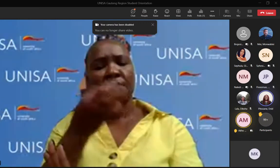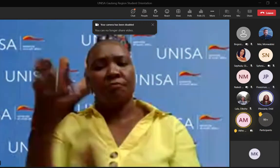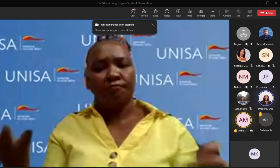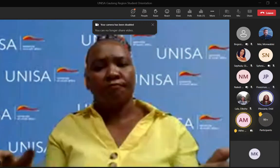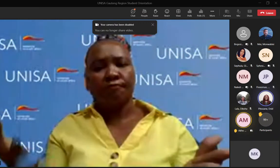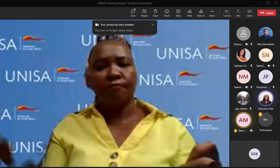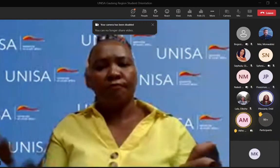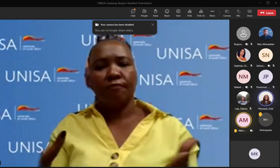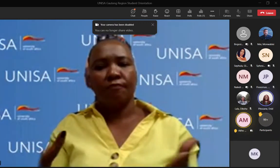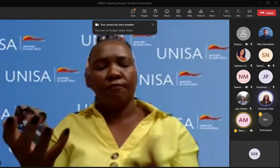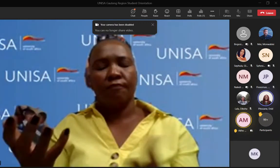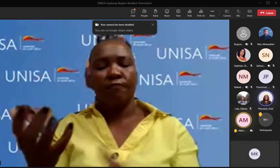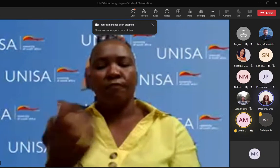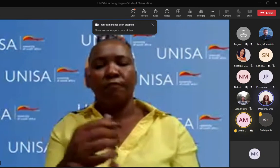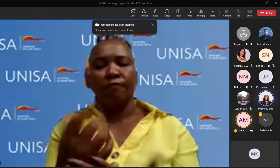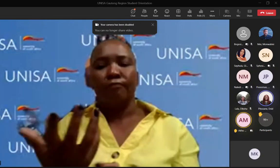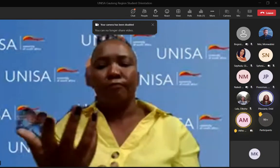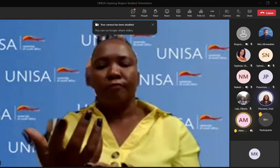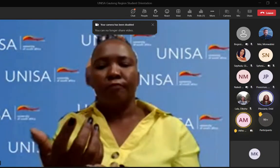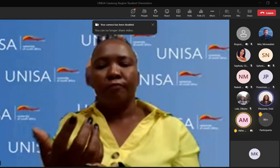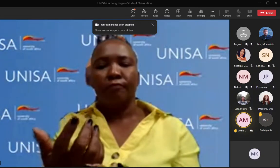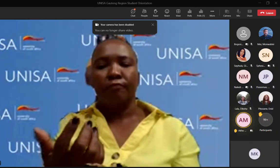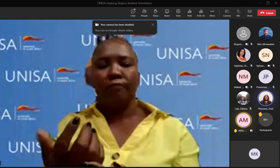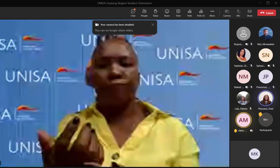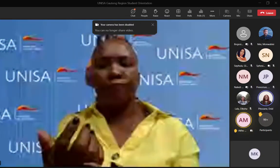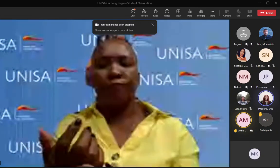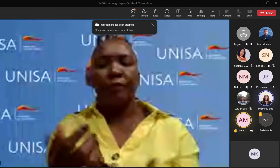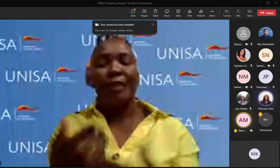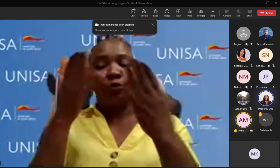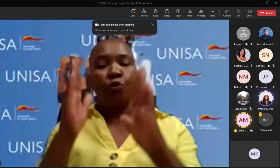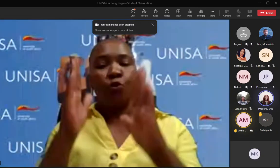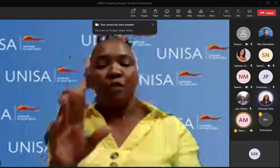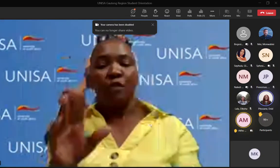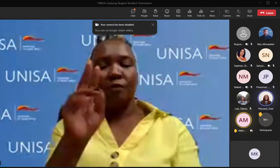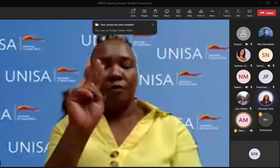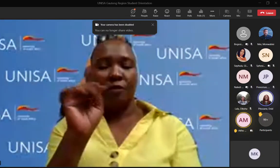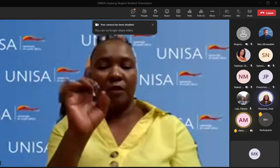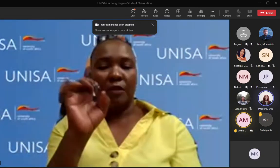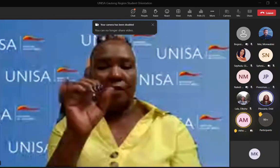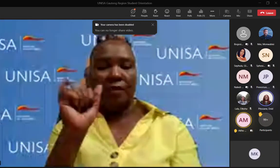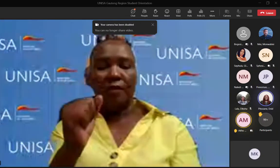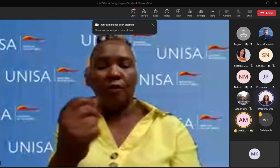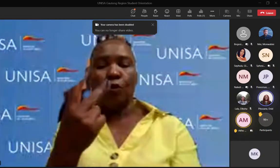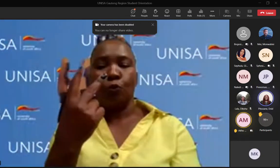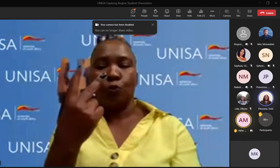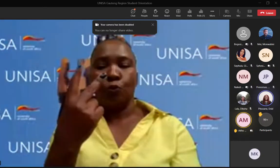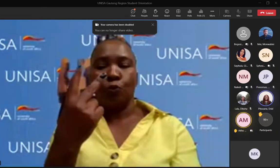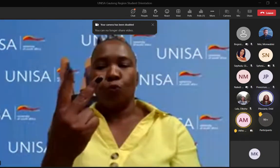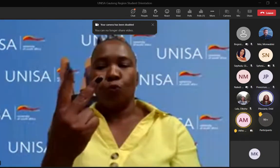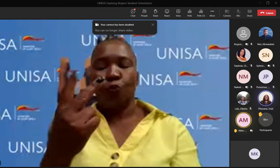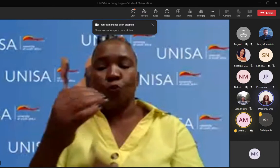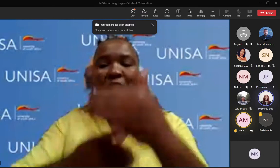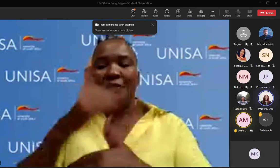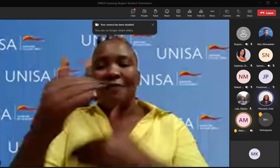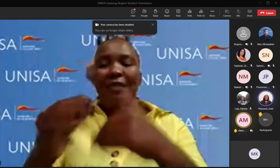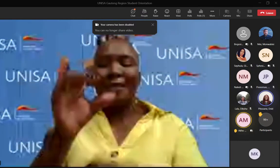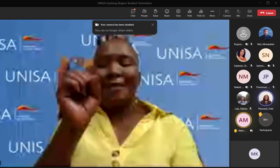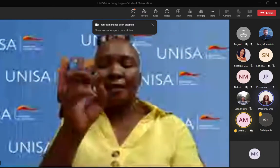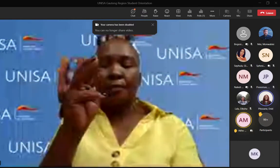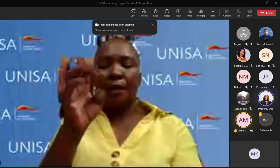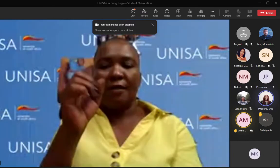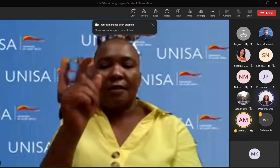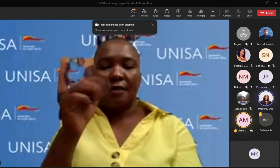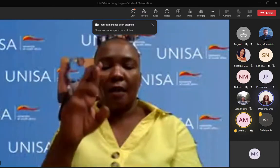have been a registered student for two consecutive semesters a student to must have been